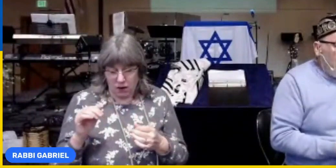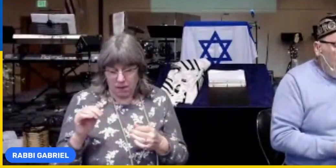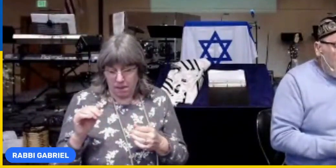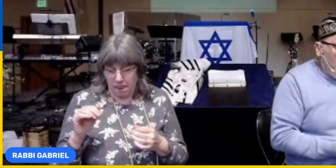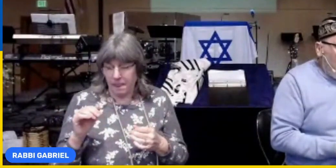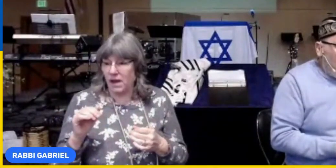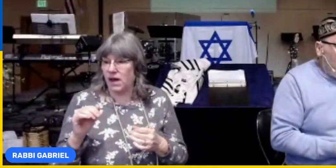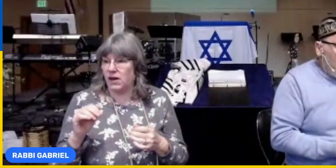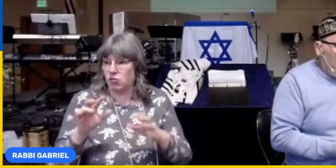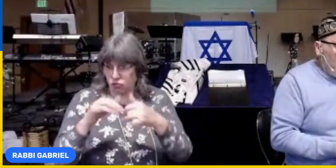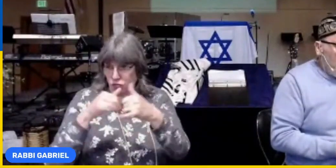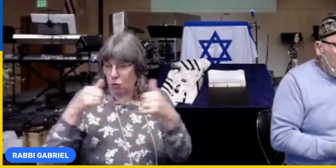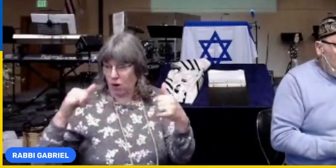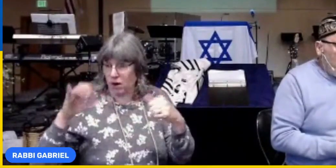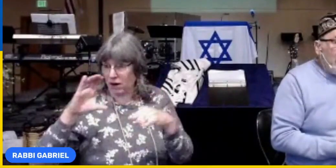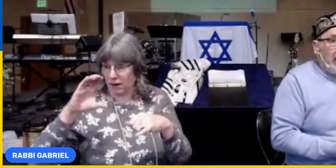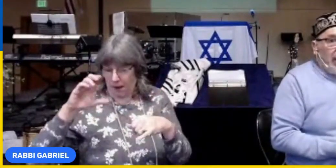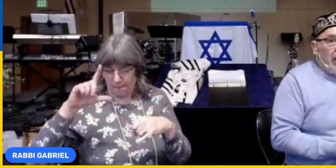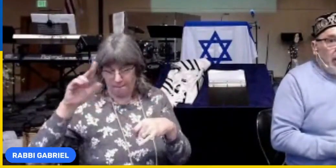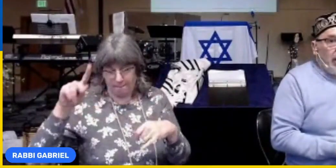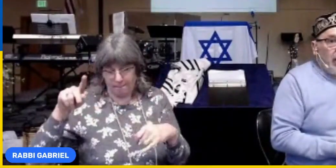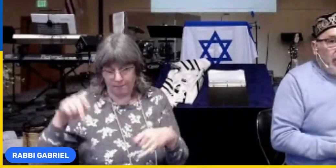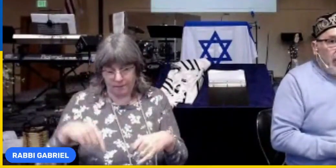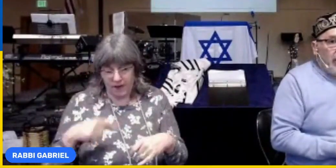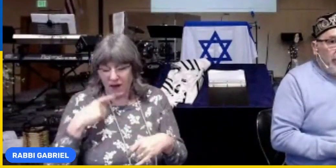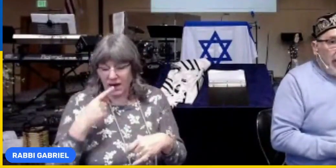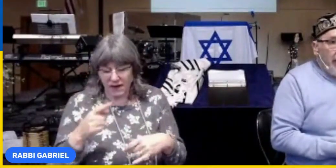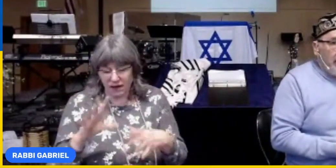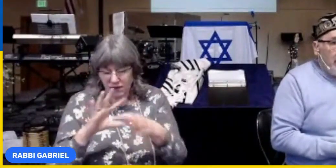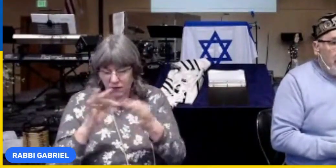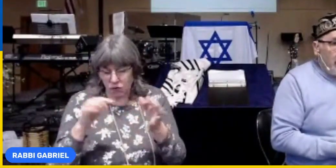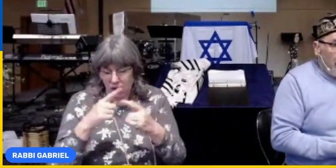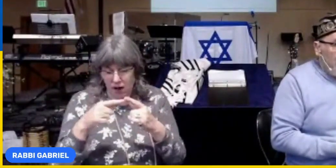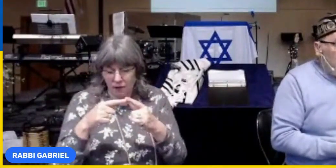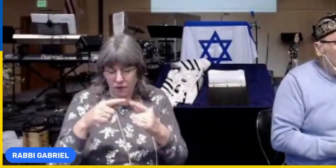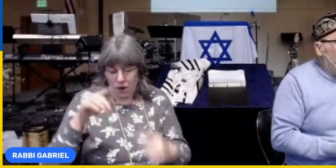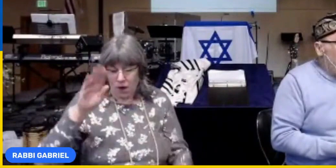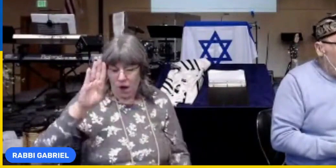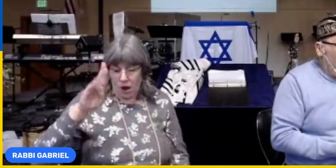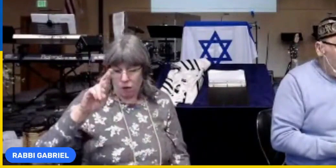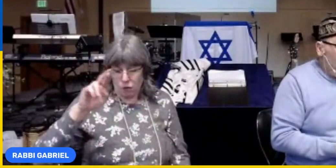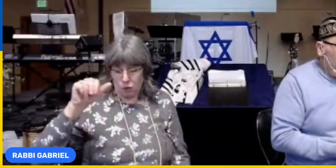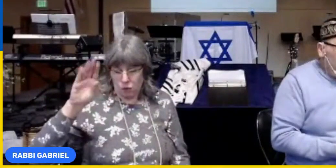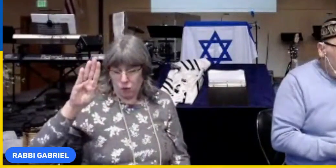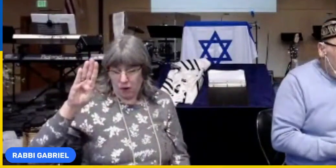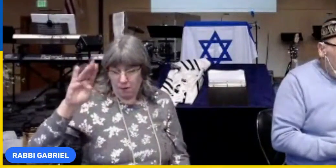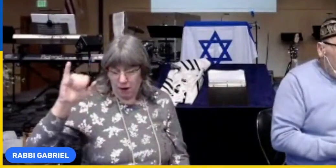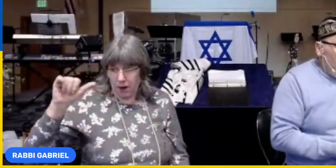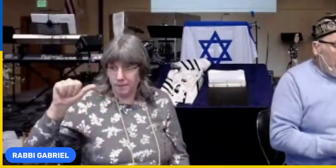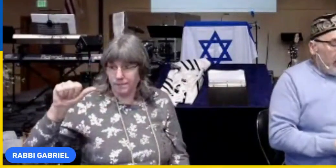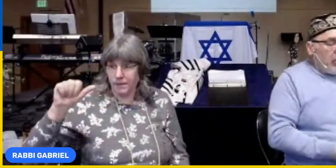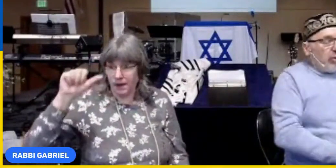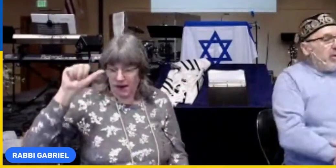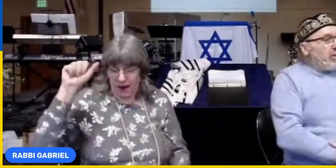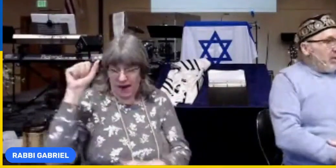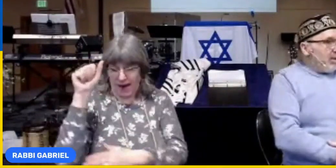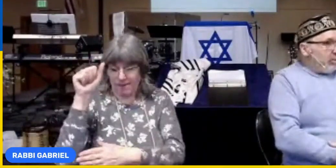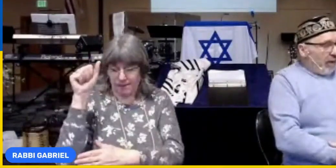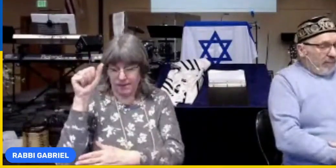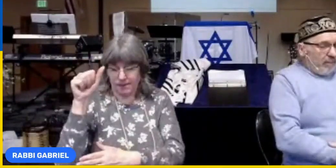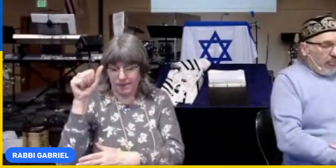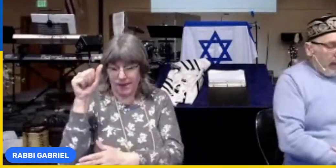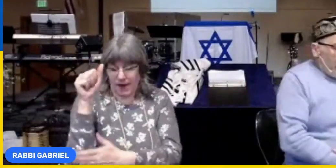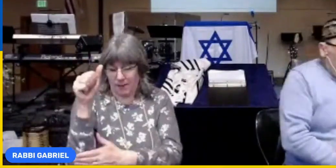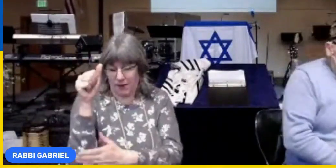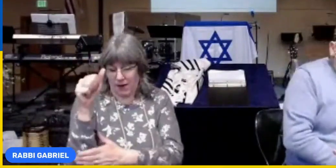Rabbi Abraham Twersky. And here, I have this picture here. And the story goes